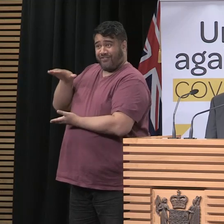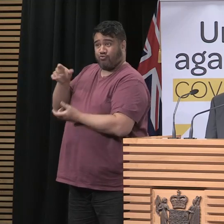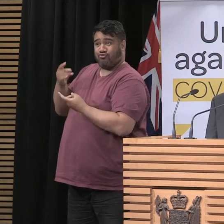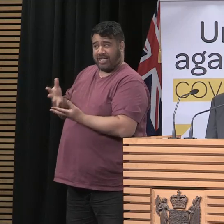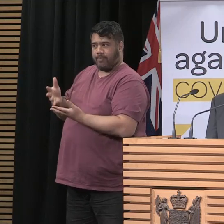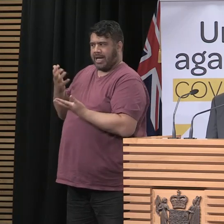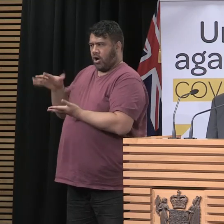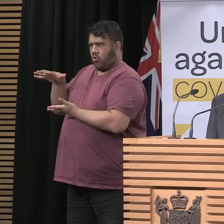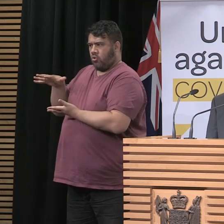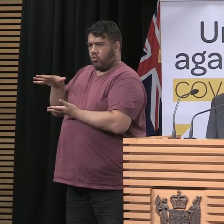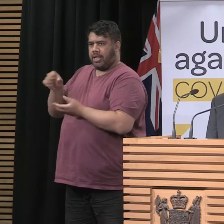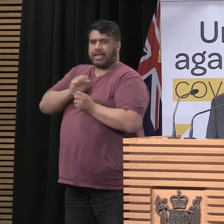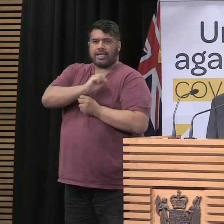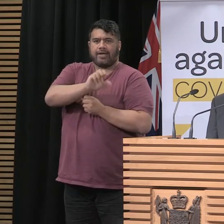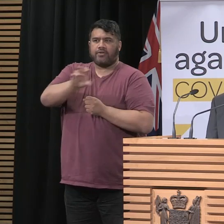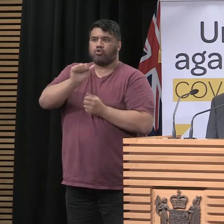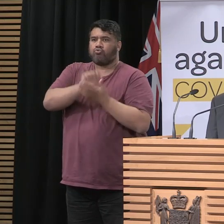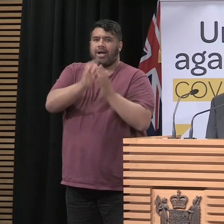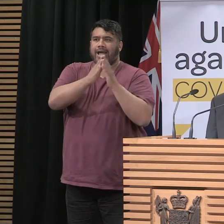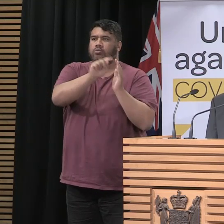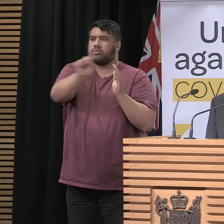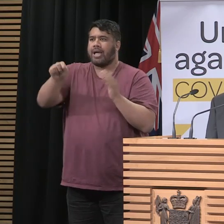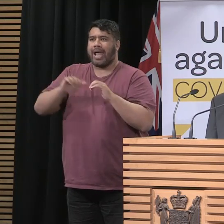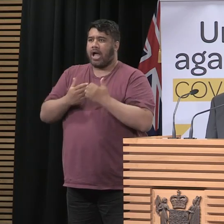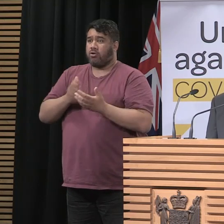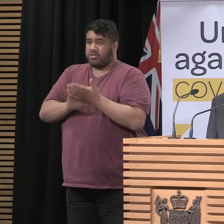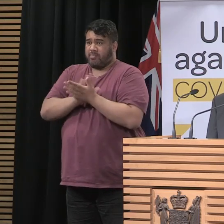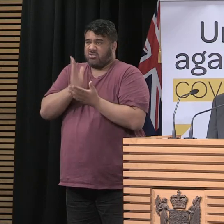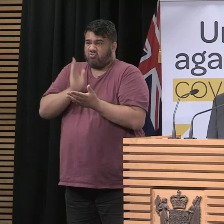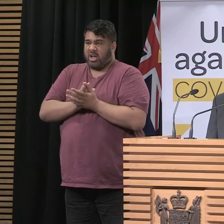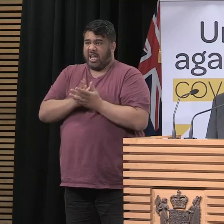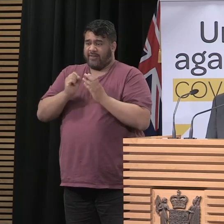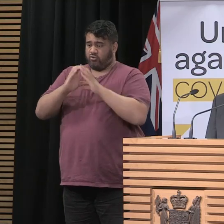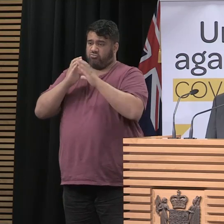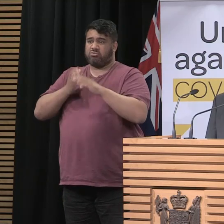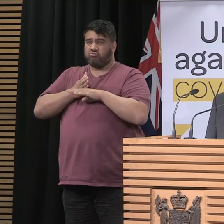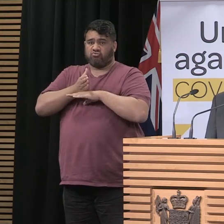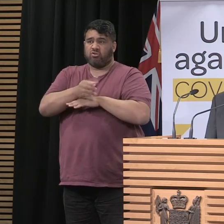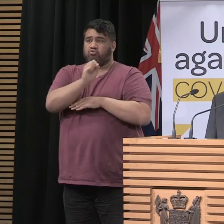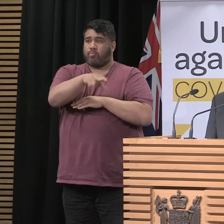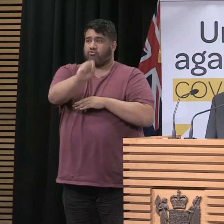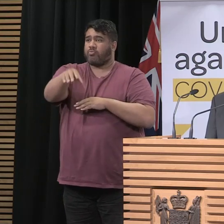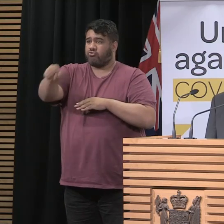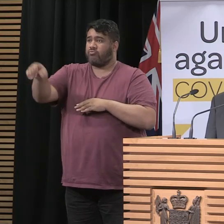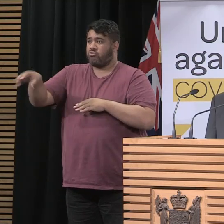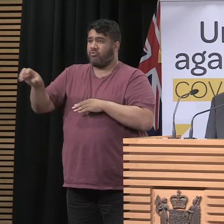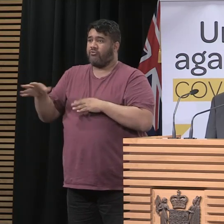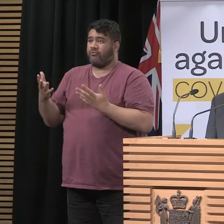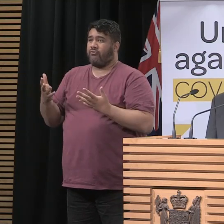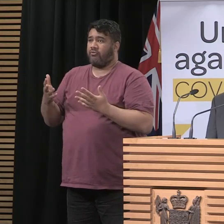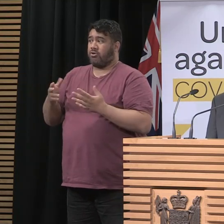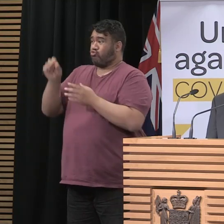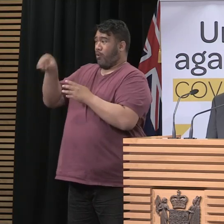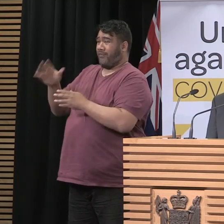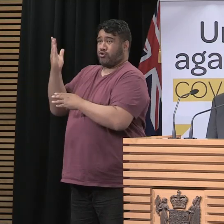getting devices to the right homes, because of course they will have to be delivered to homes rather than to schools. But it's important to also understand